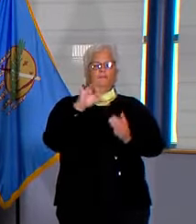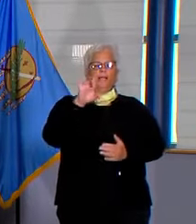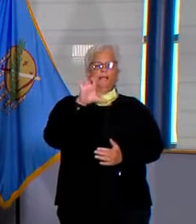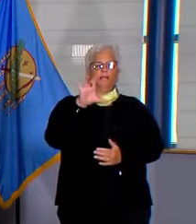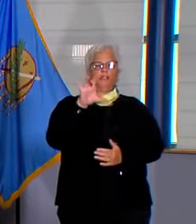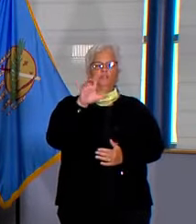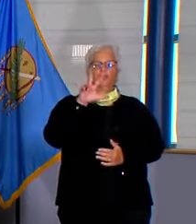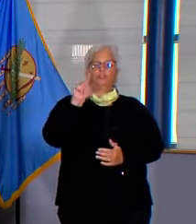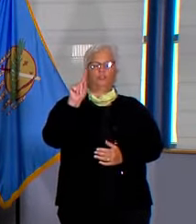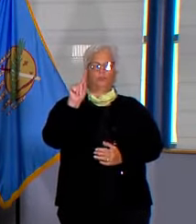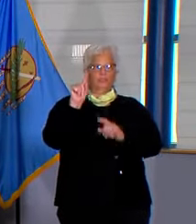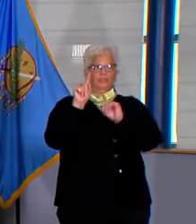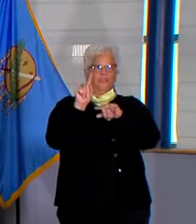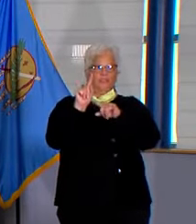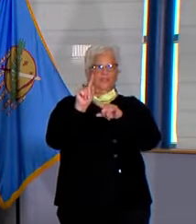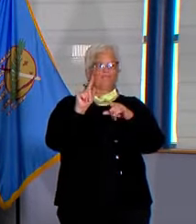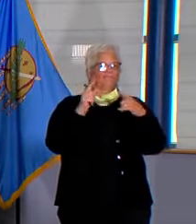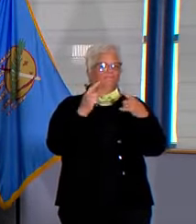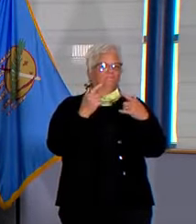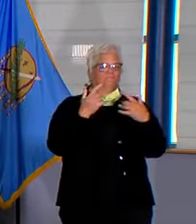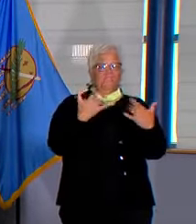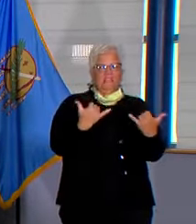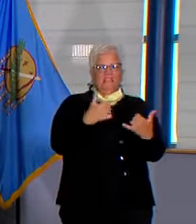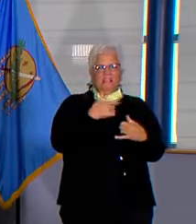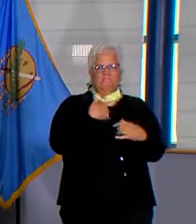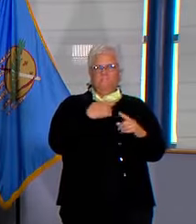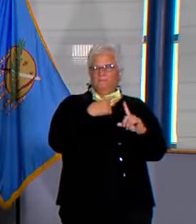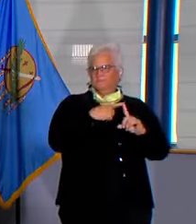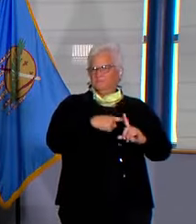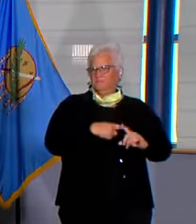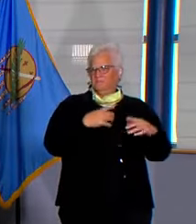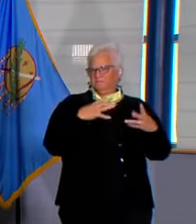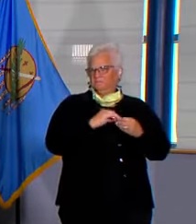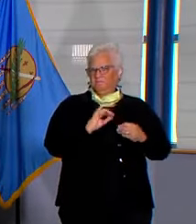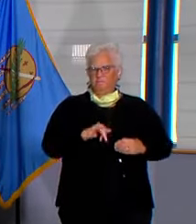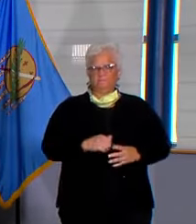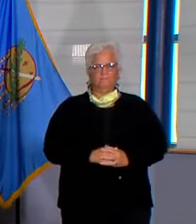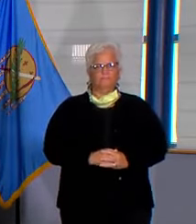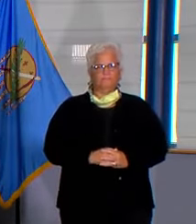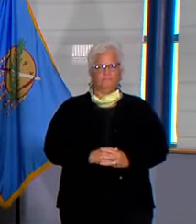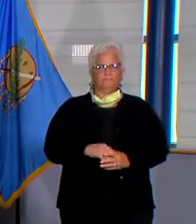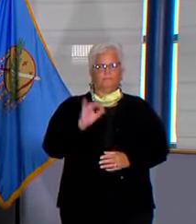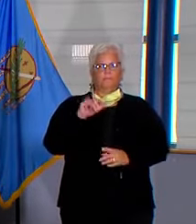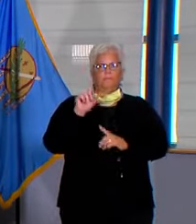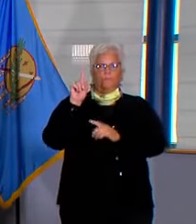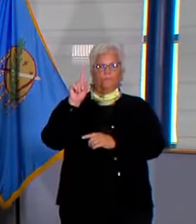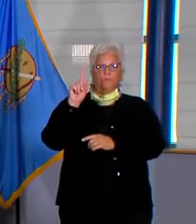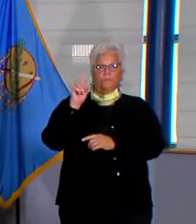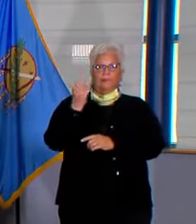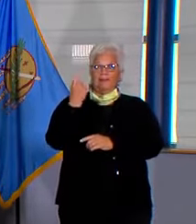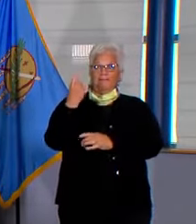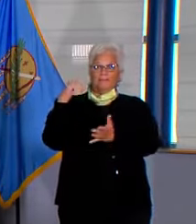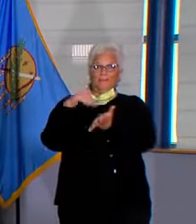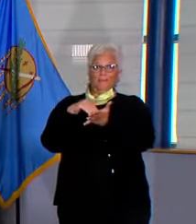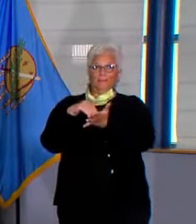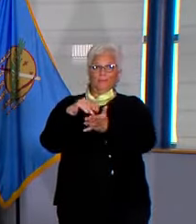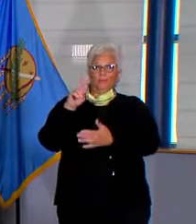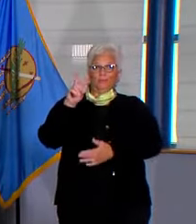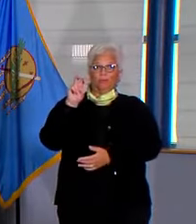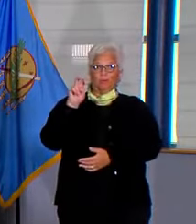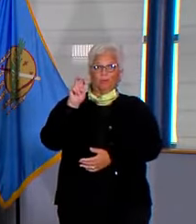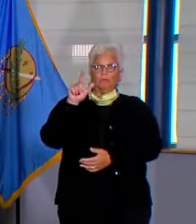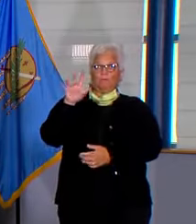who have tested positive since the outbreak began. Good news is that of those, 11,224 have recovered, but